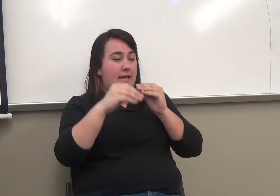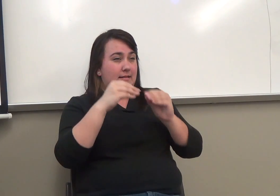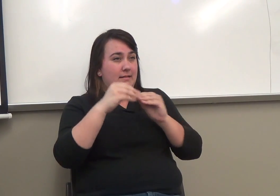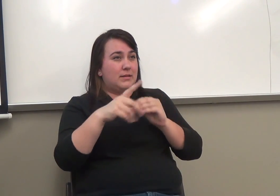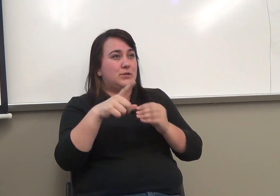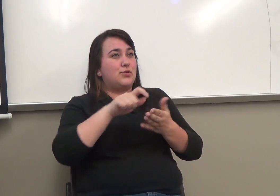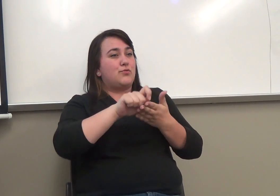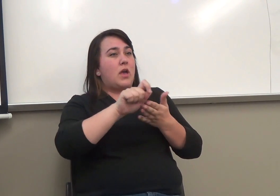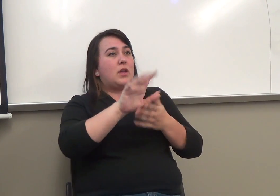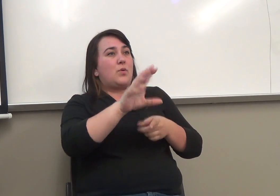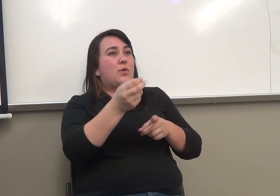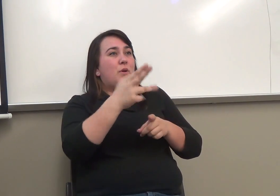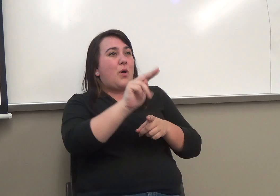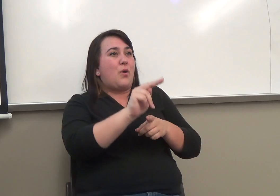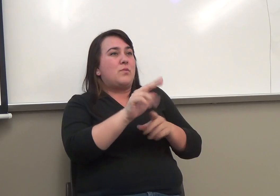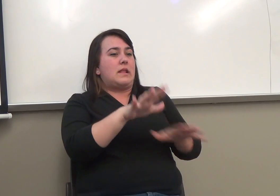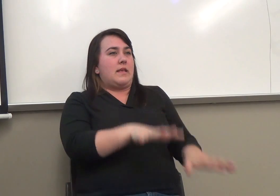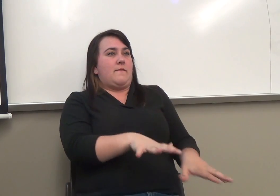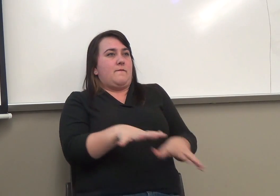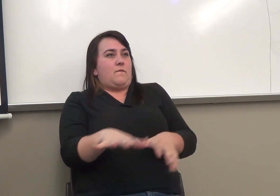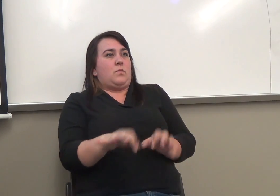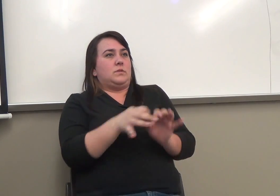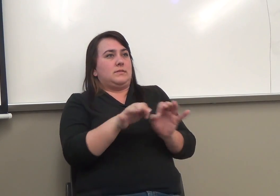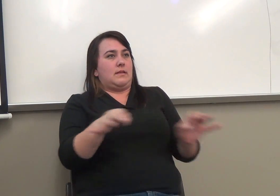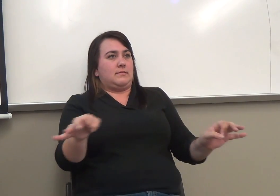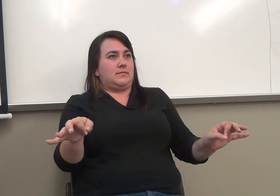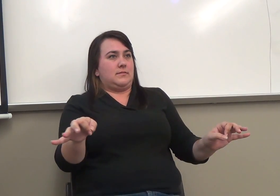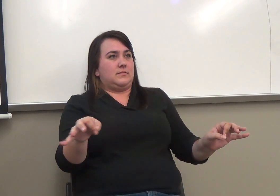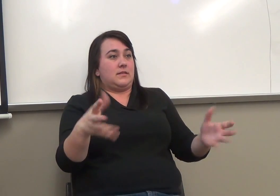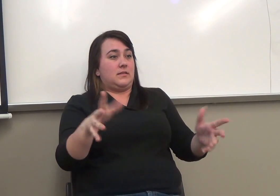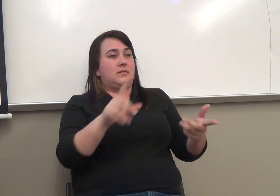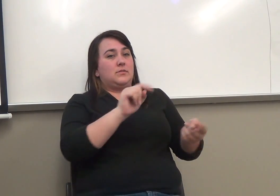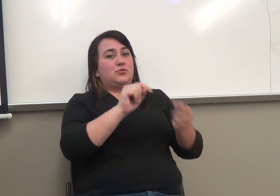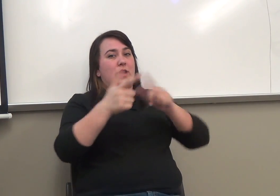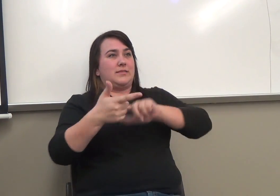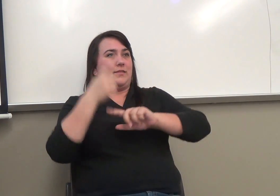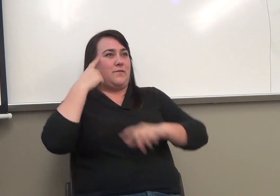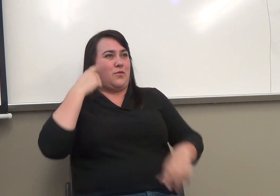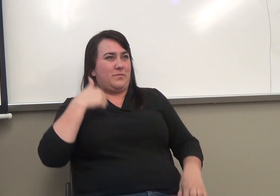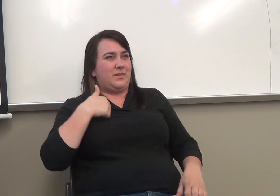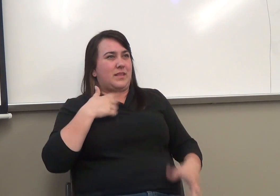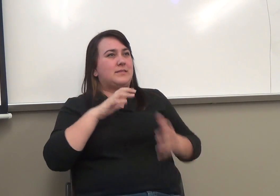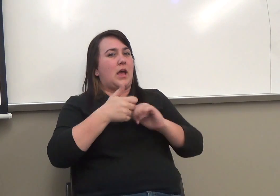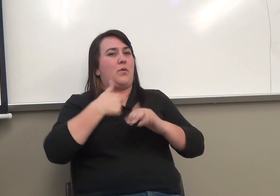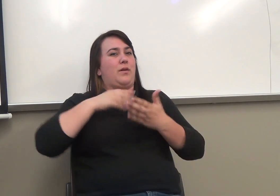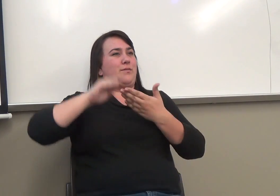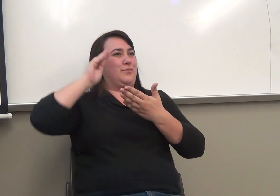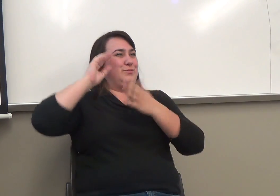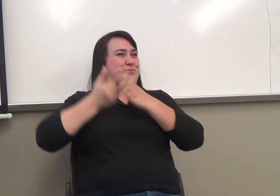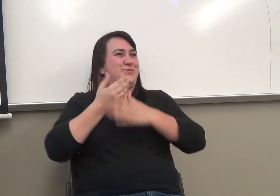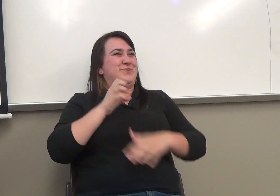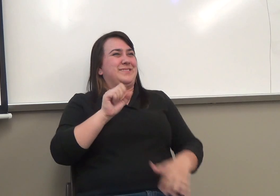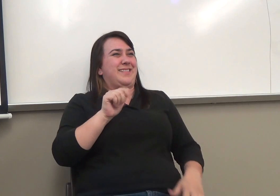your own informal sentence and then translate it for you. That's how I keep up with what's going on with the